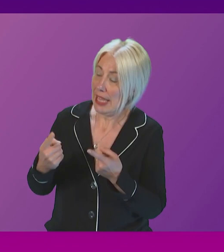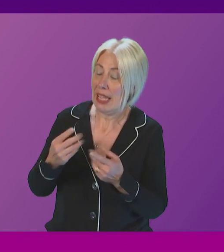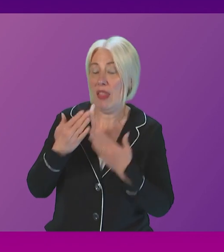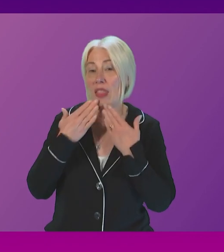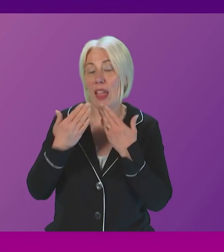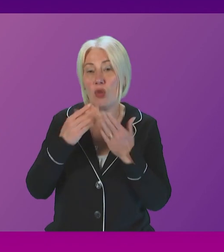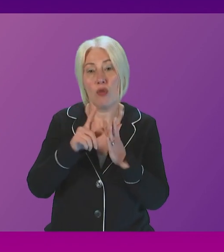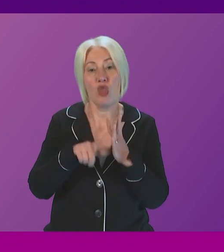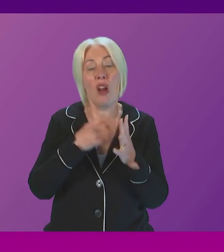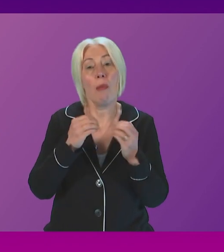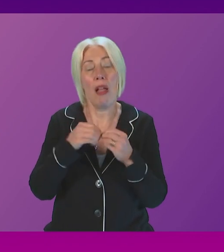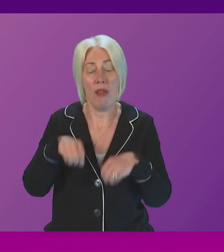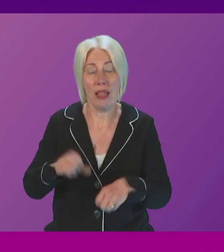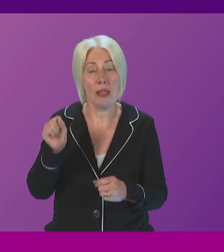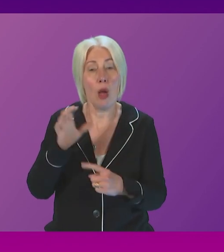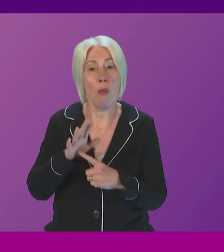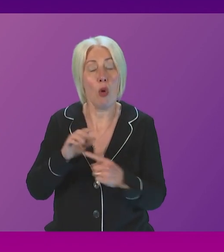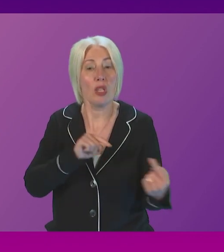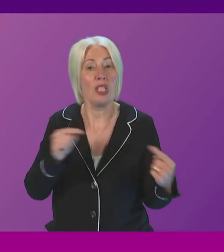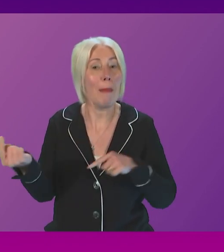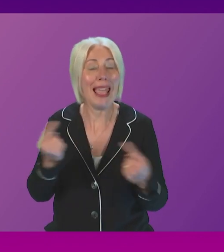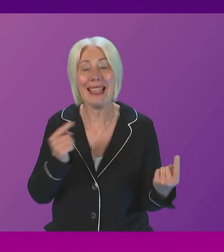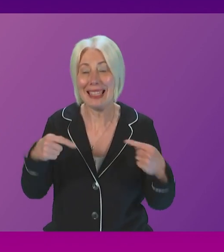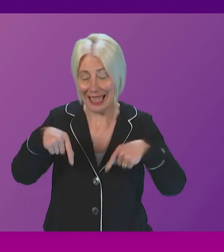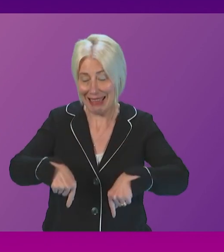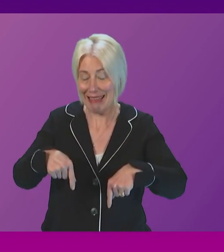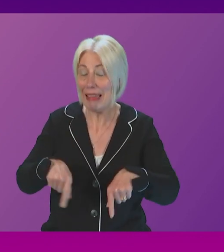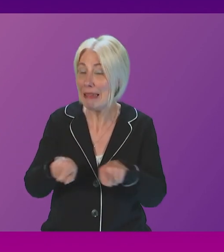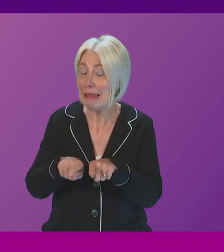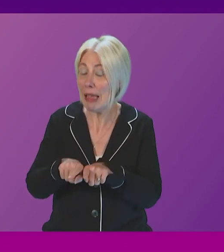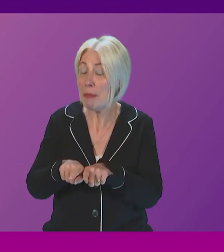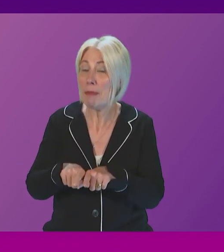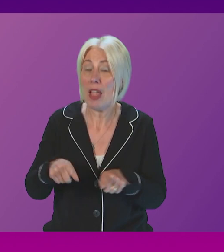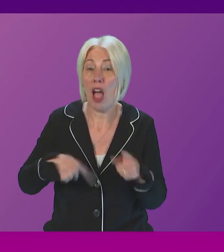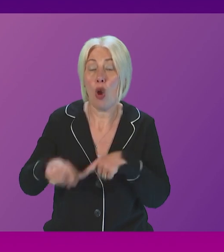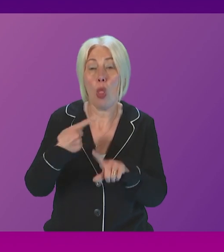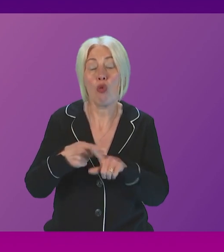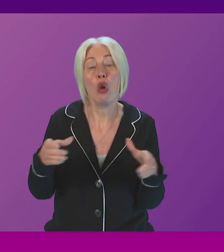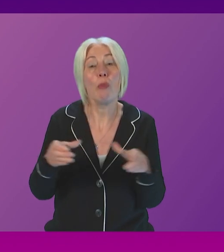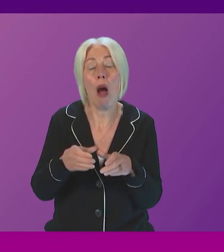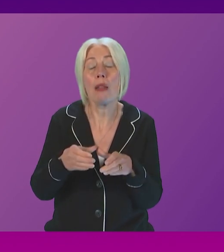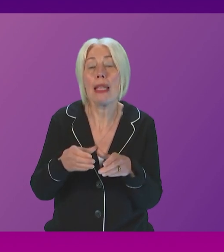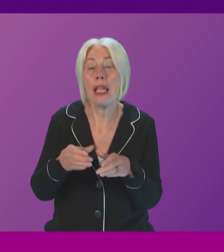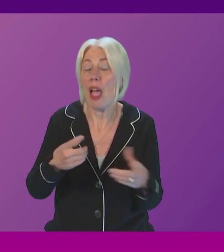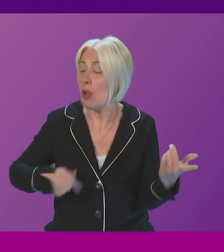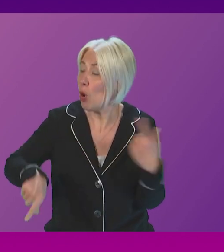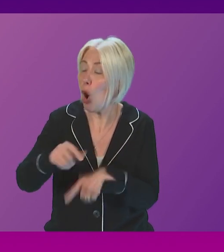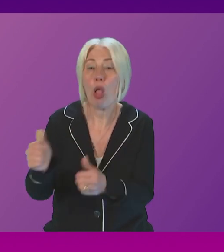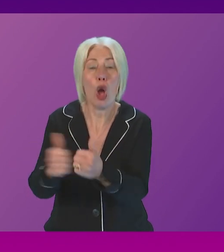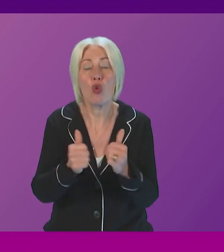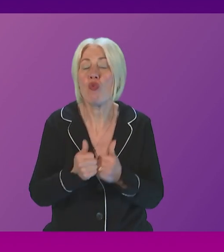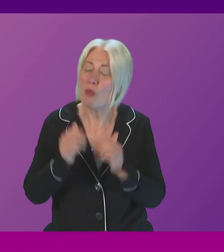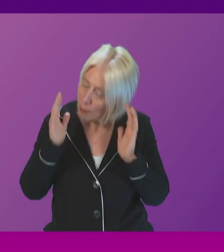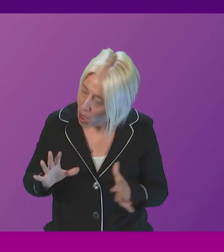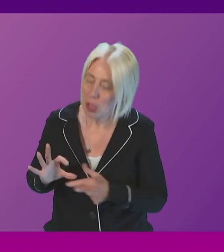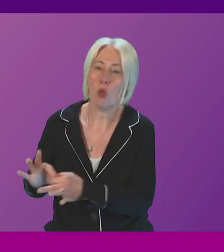Jeremy Balfour for bringing this important debate to the Chamber, like others, and also to everyone across the party. I think we all agree that we need to